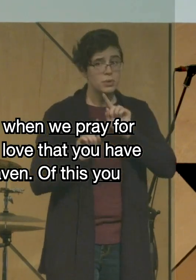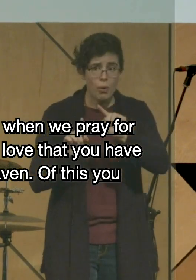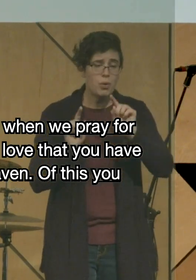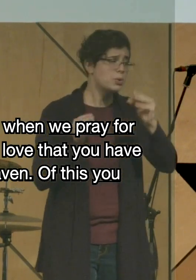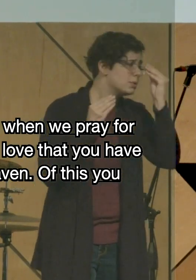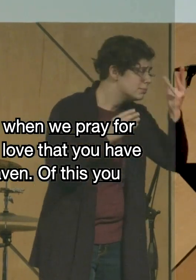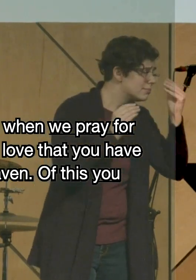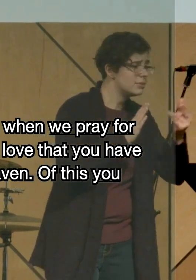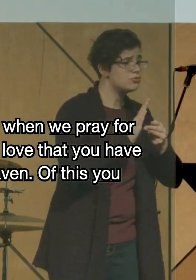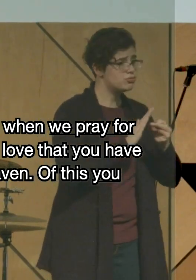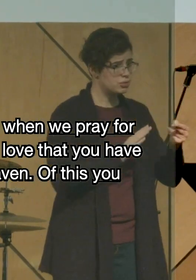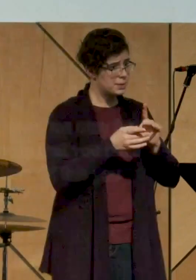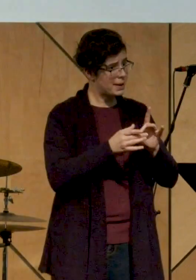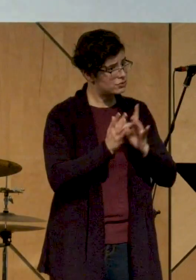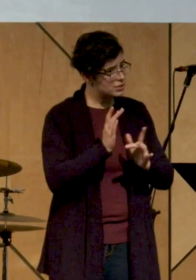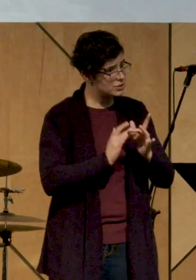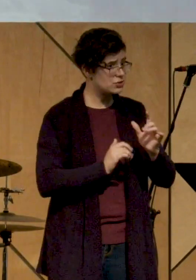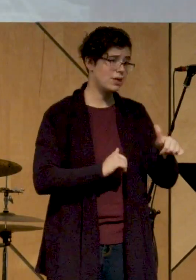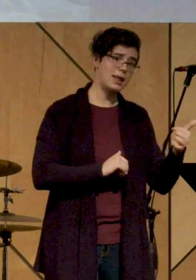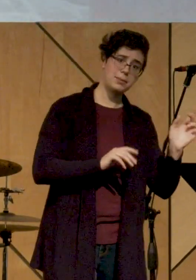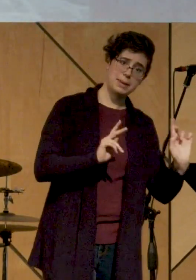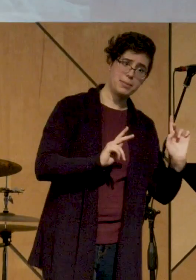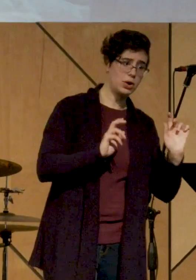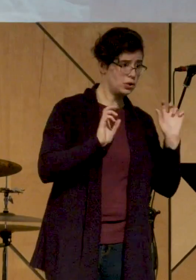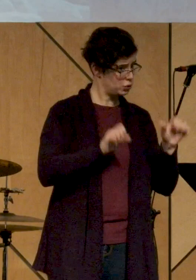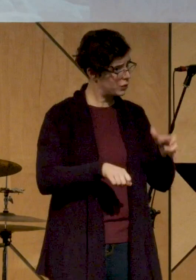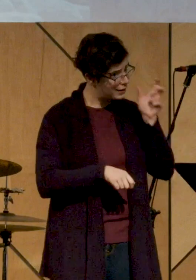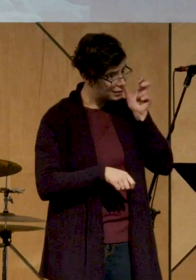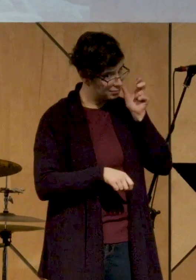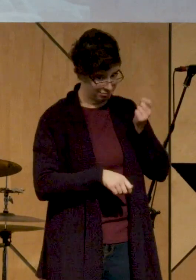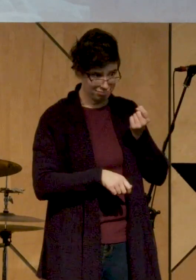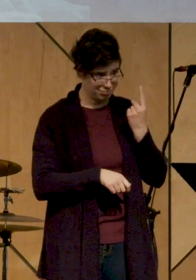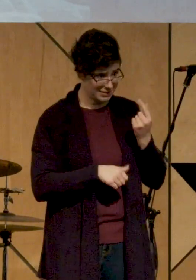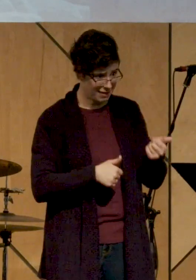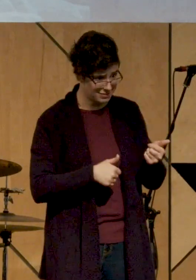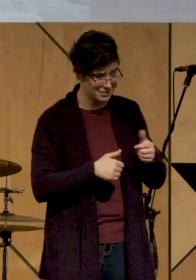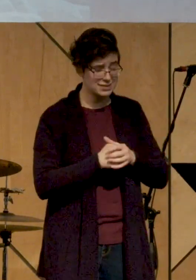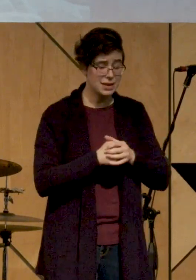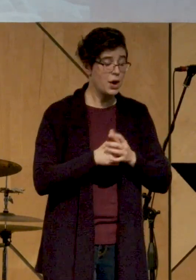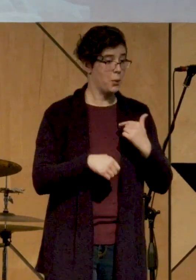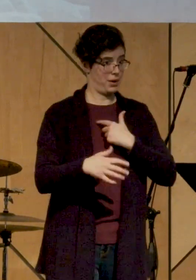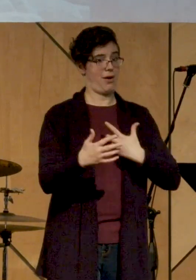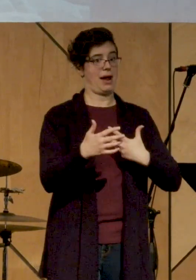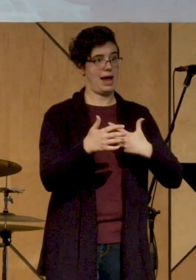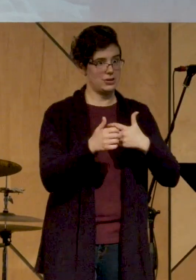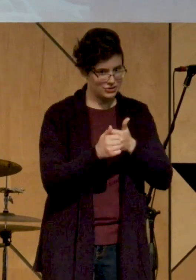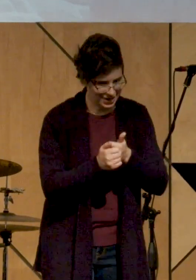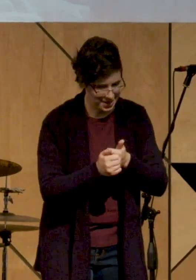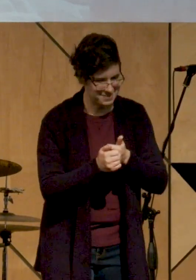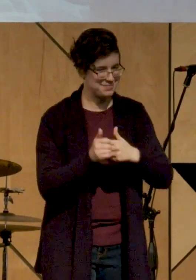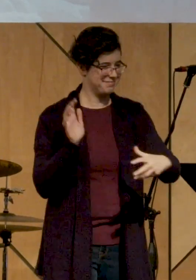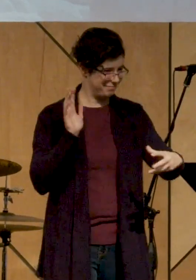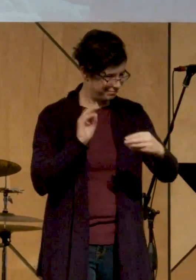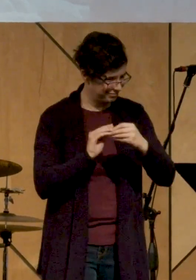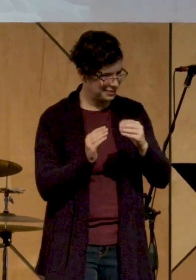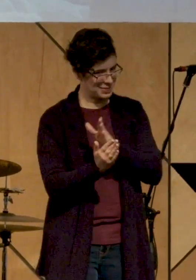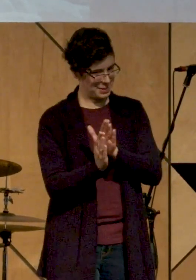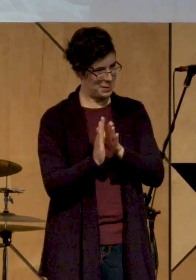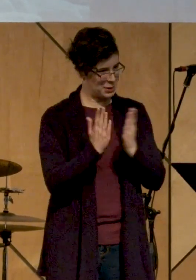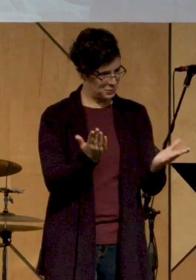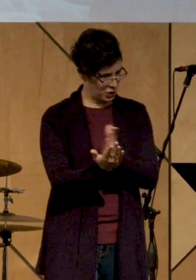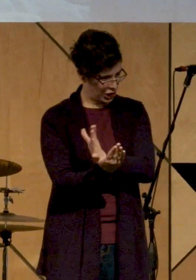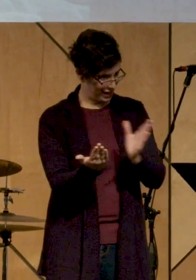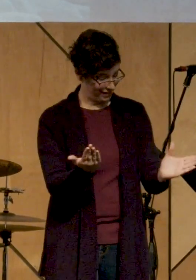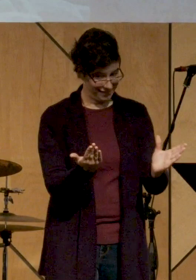about Jesus so that others could hear it. Are you tracking with me? We're just like catching up. This new identity has given us a new way